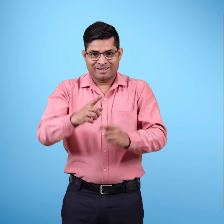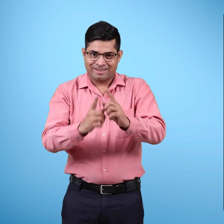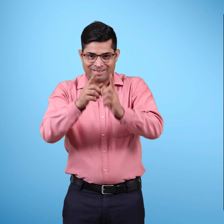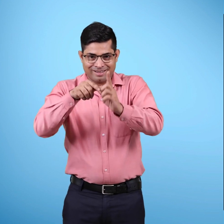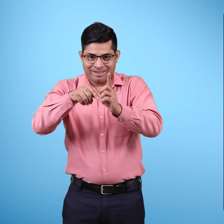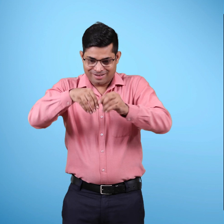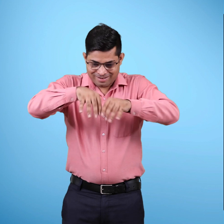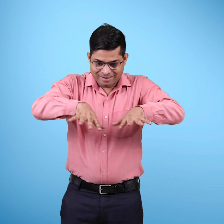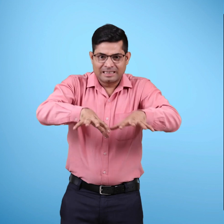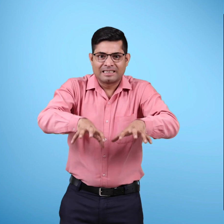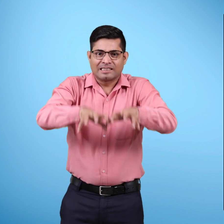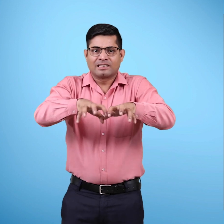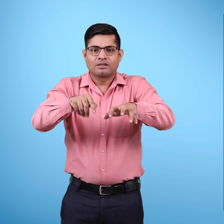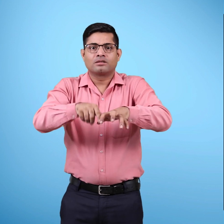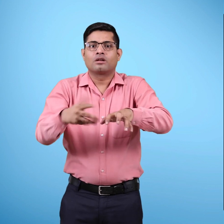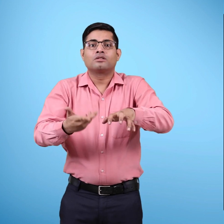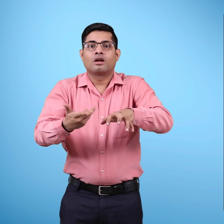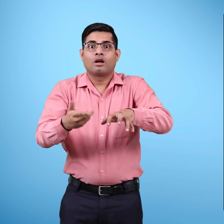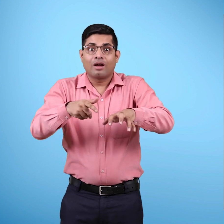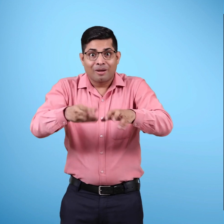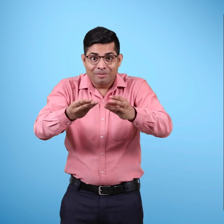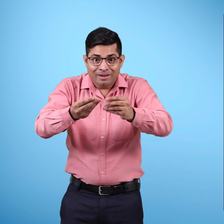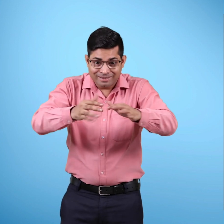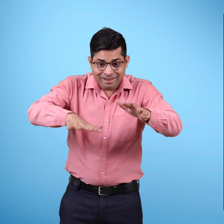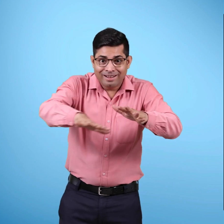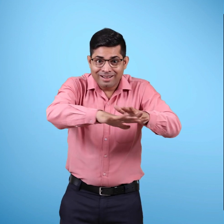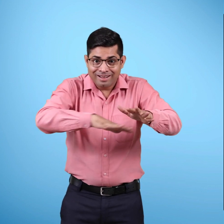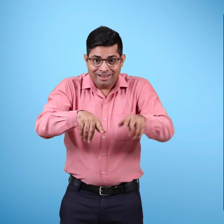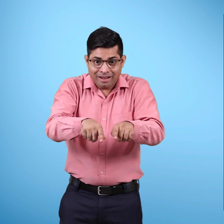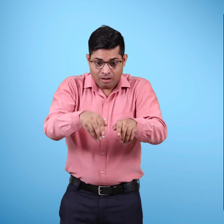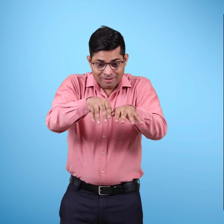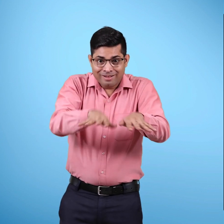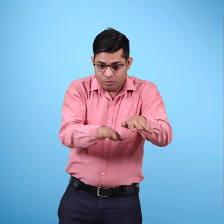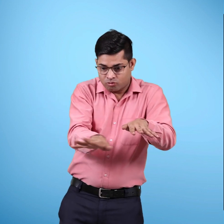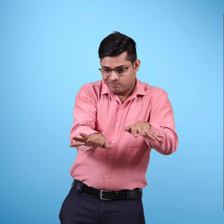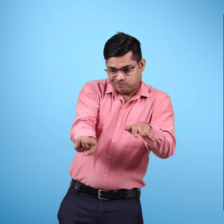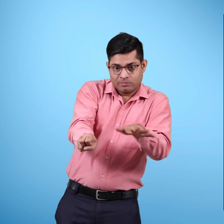This is because roots help in holding the plant